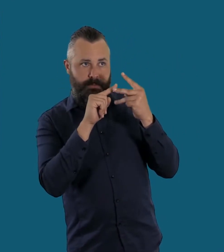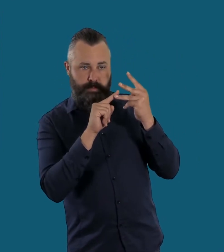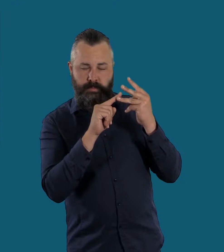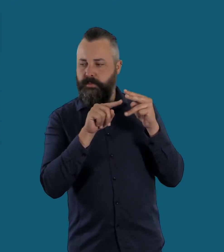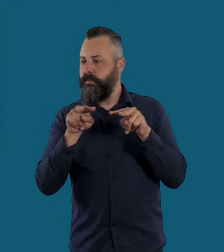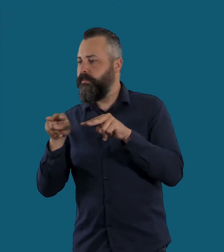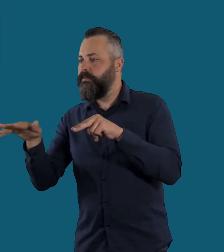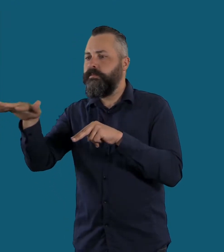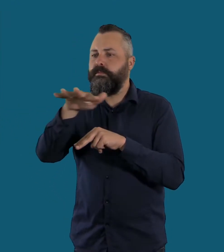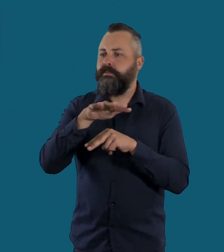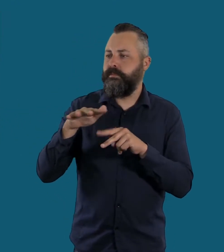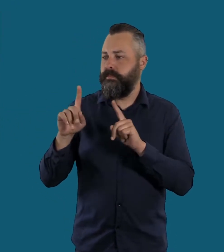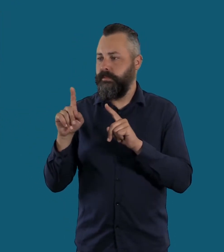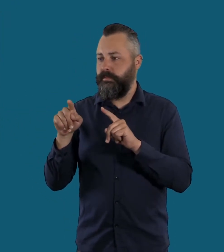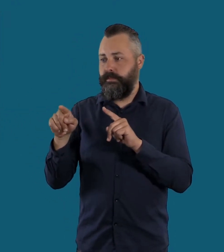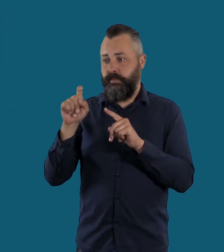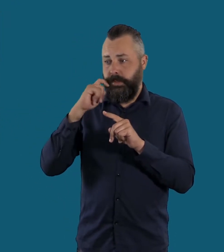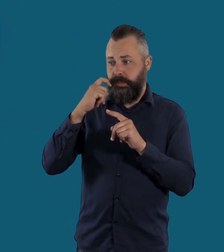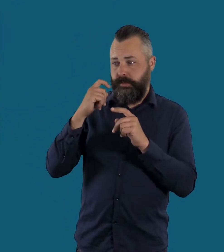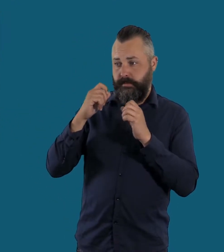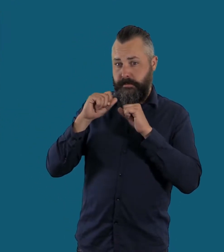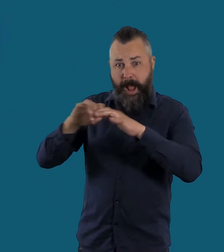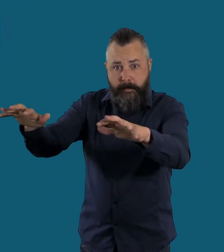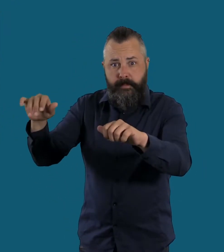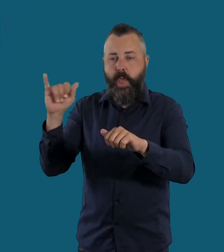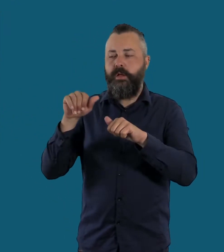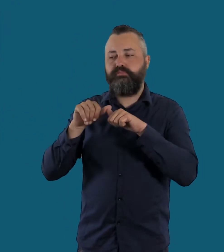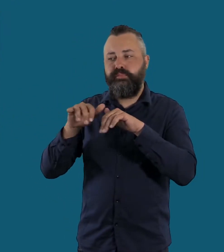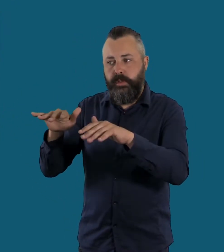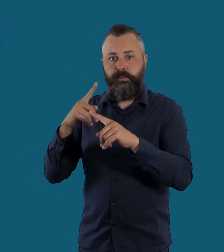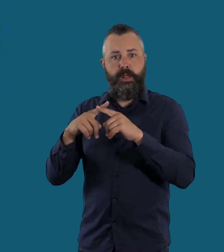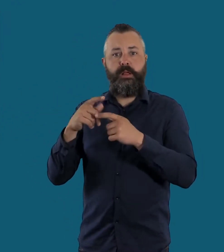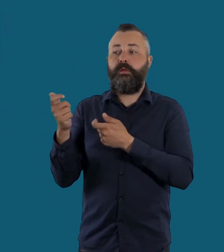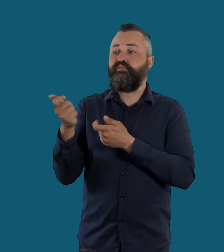Ratings identify the potential rates of spread or suppression difficulty for given conditions.